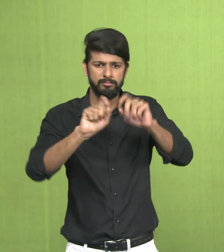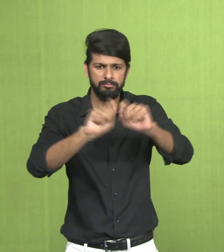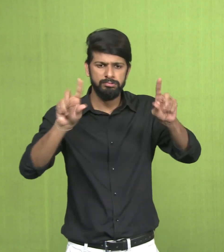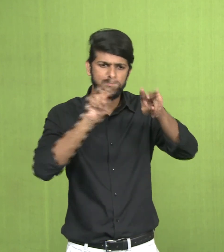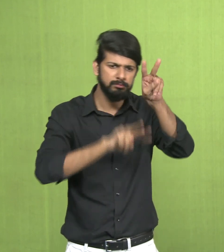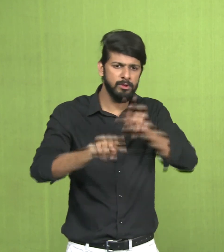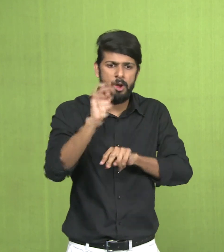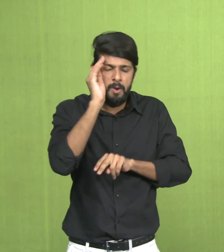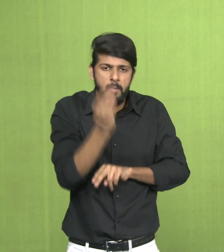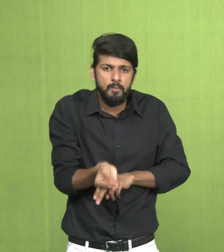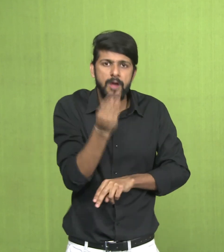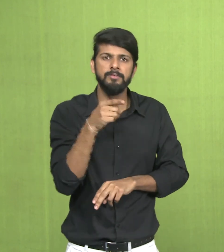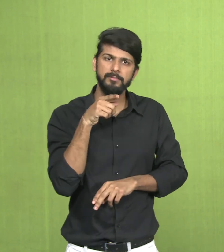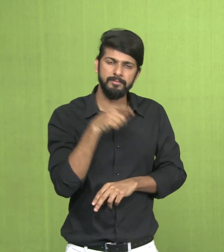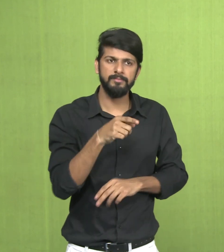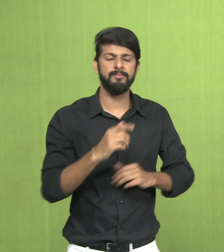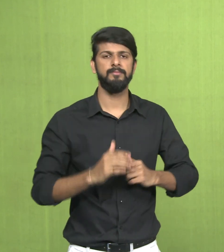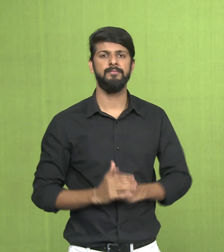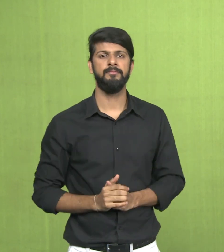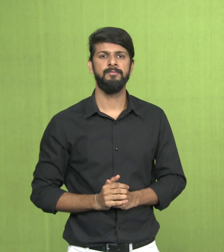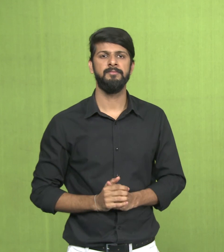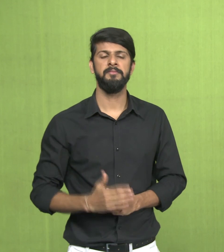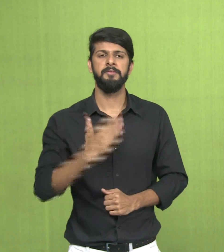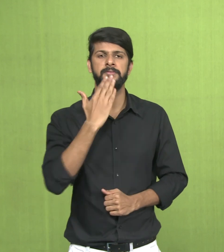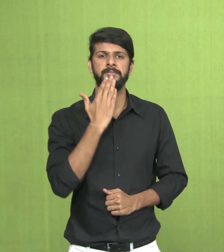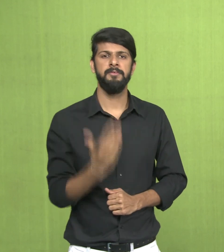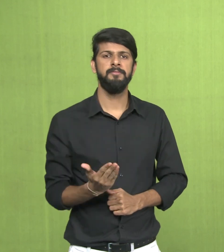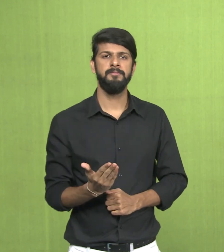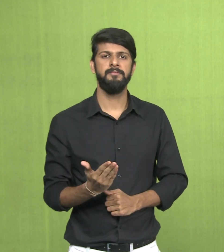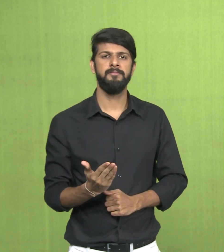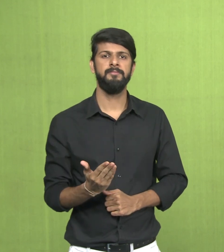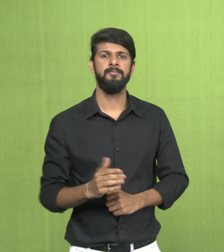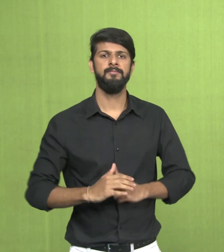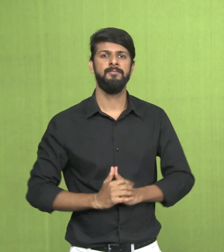website www.nios.ac.in. Thank you.